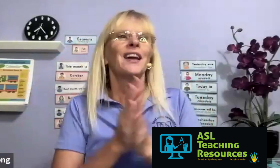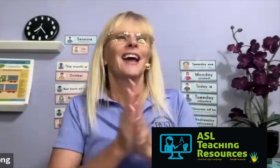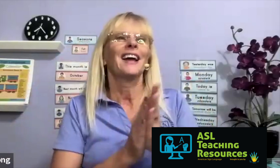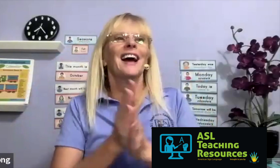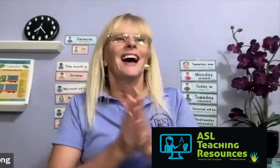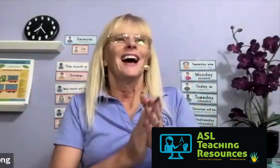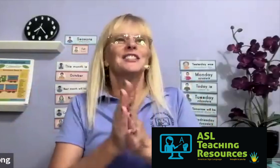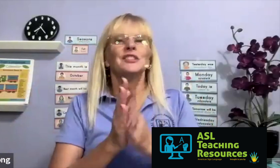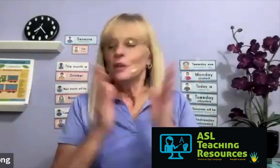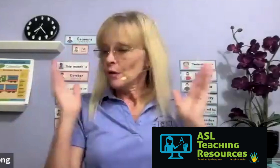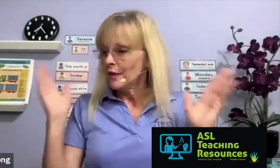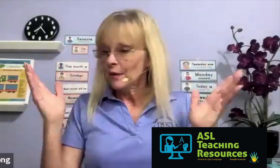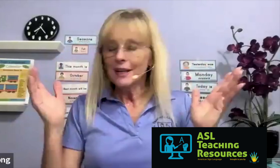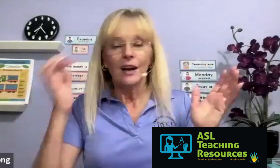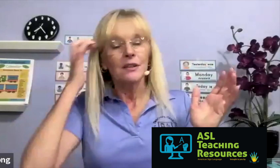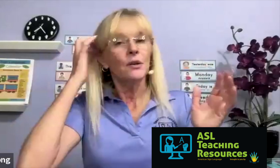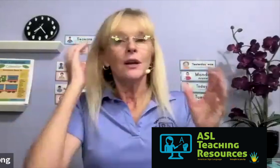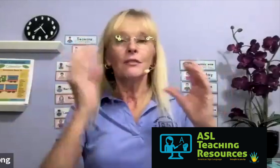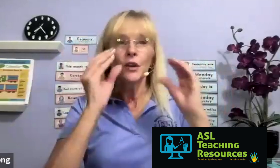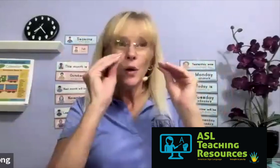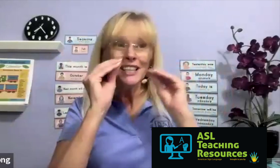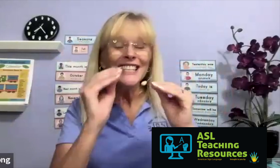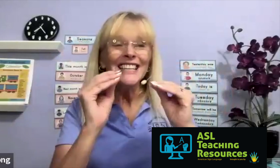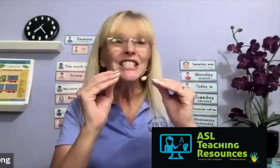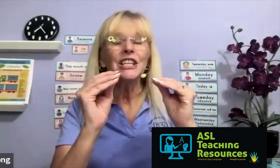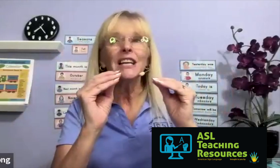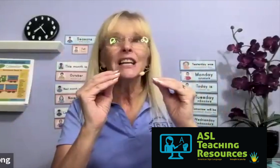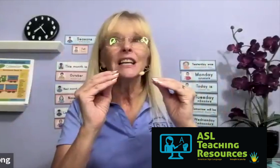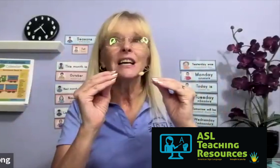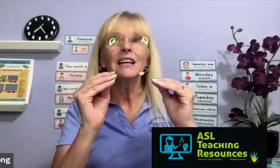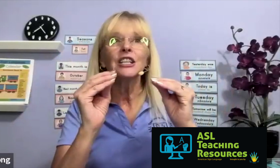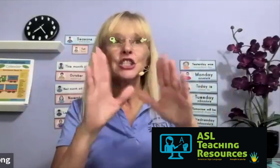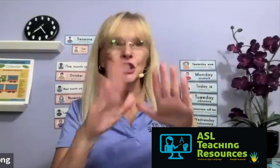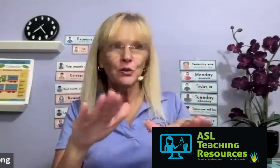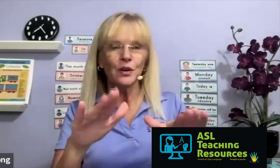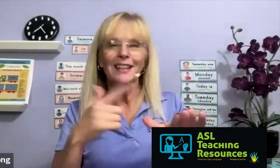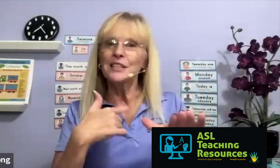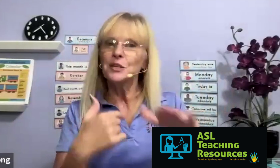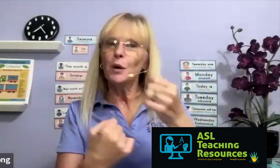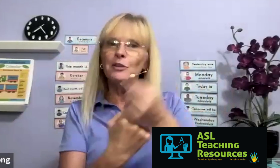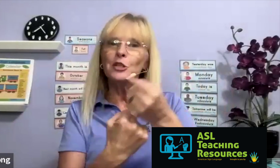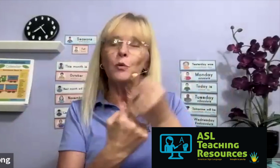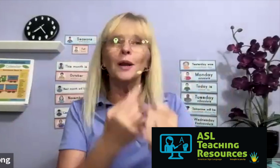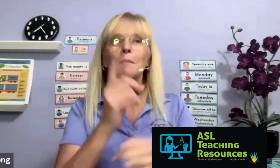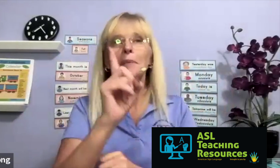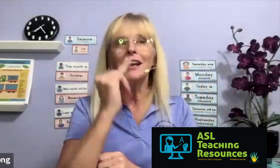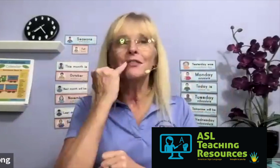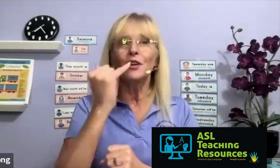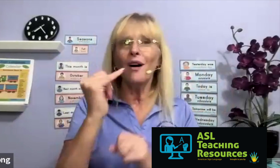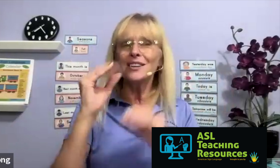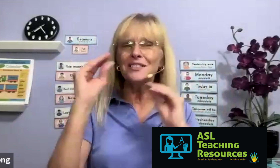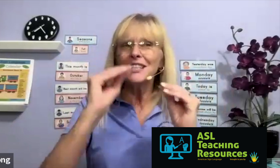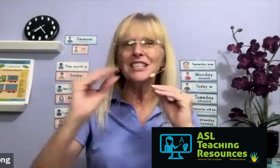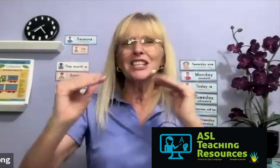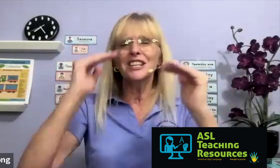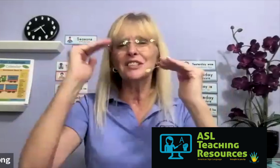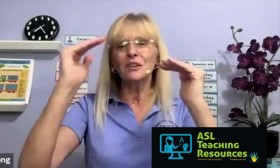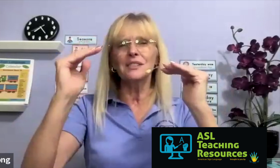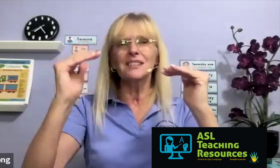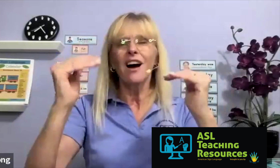Okay. So there we go. So if you are teaching children, that's what we're supporting. But if you're also teaching adults, all